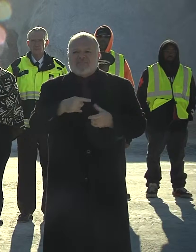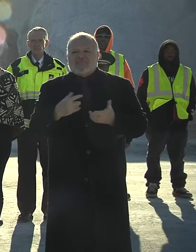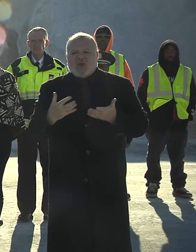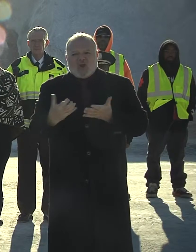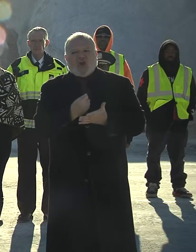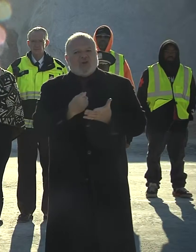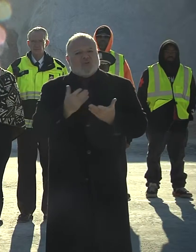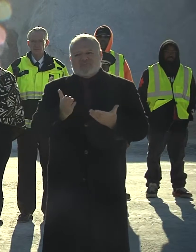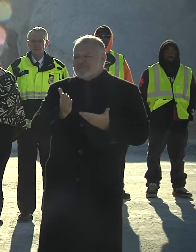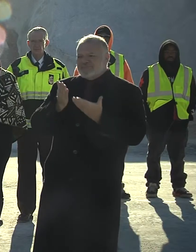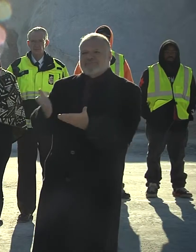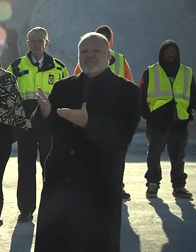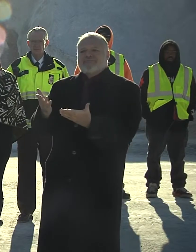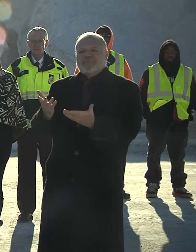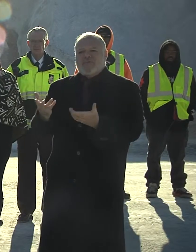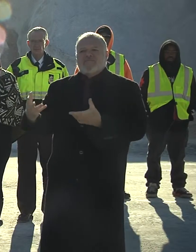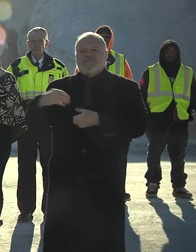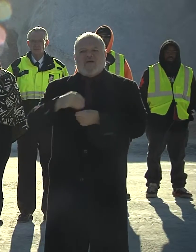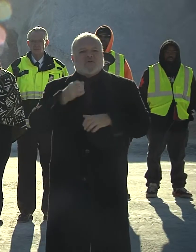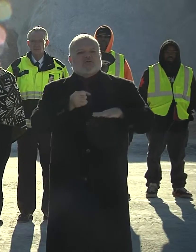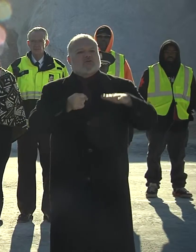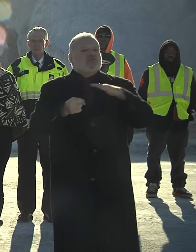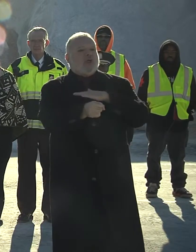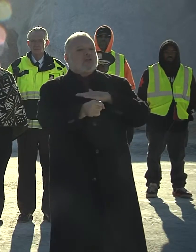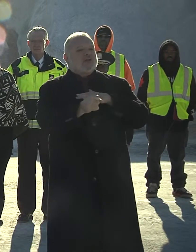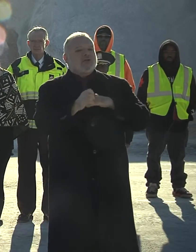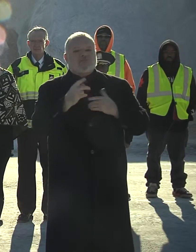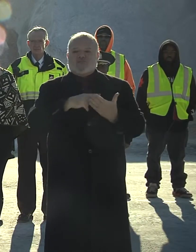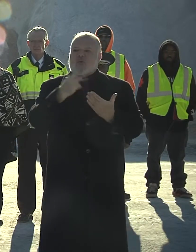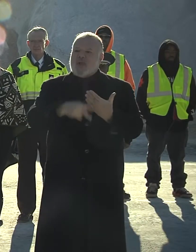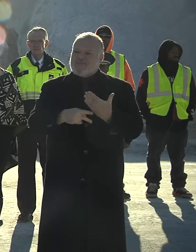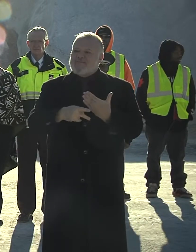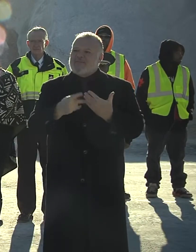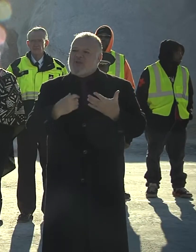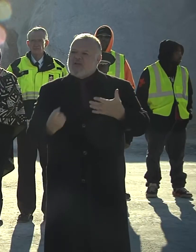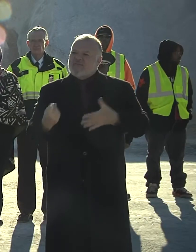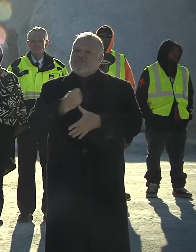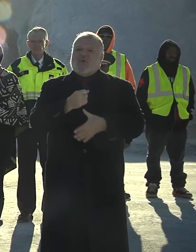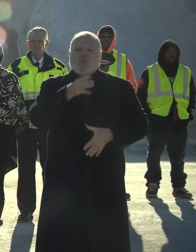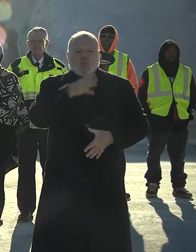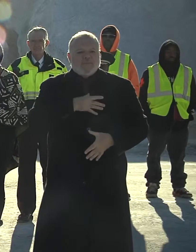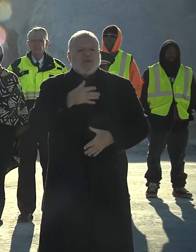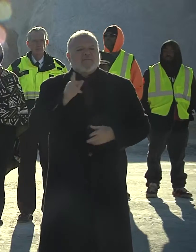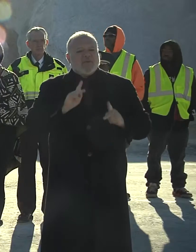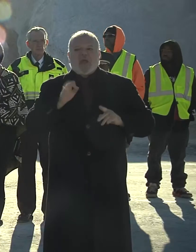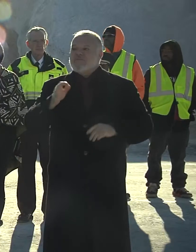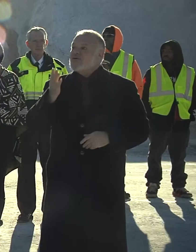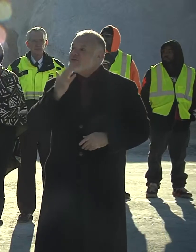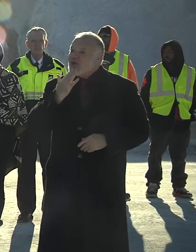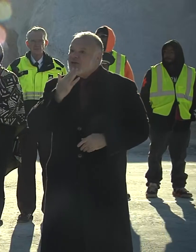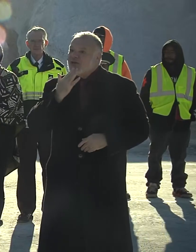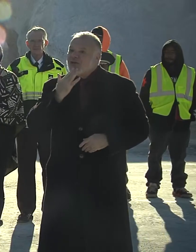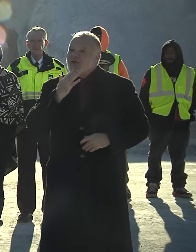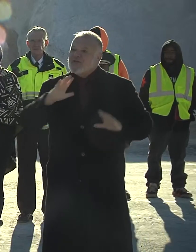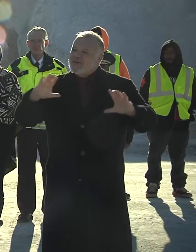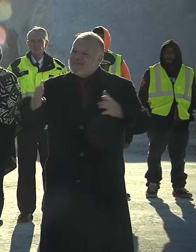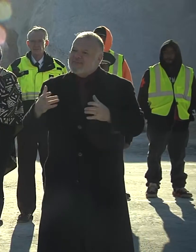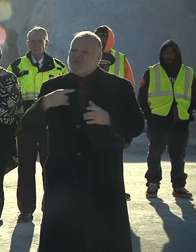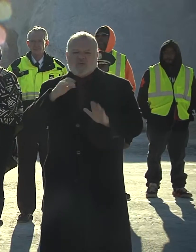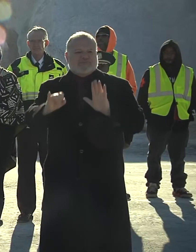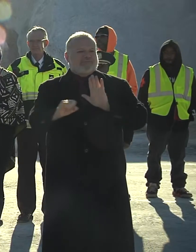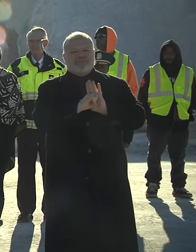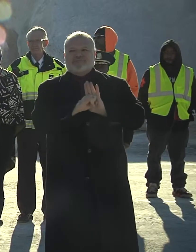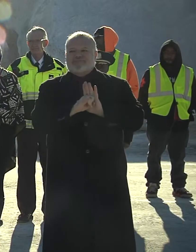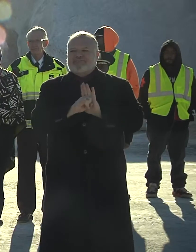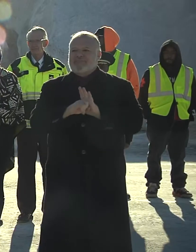equity in procurement and build on the work from a study over the last few years that identified just how much potential